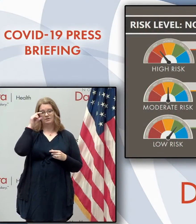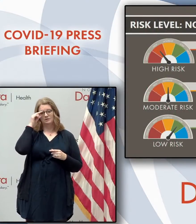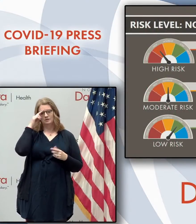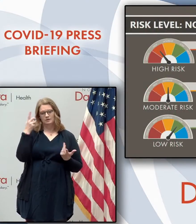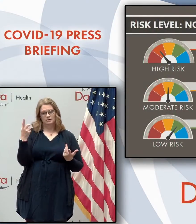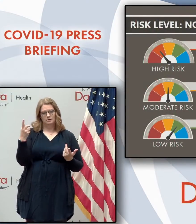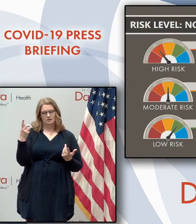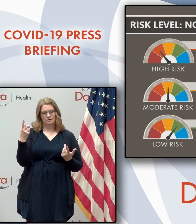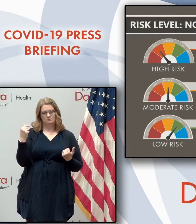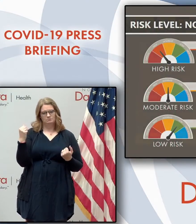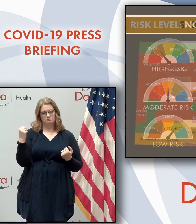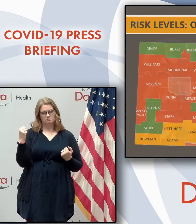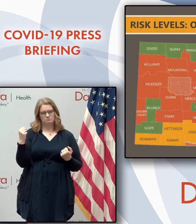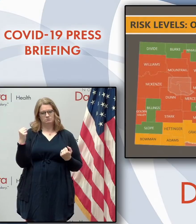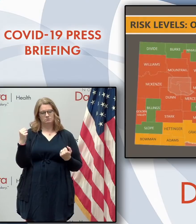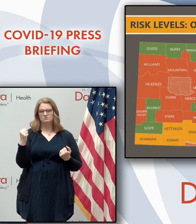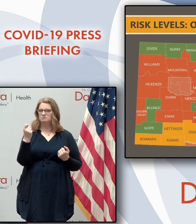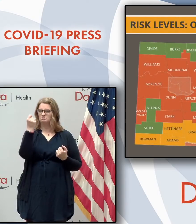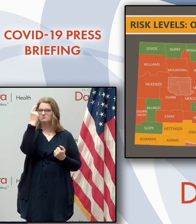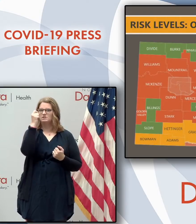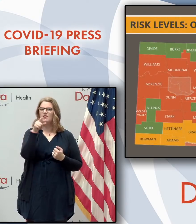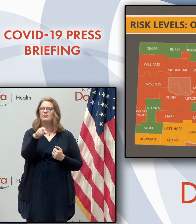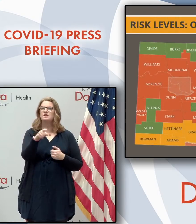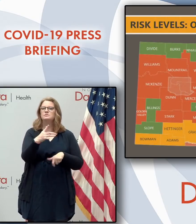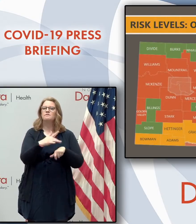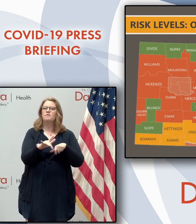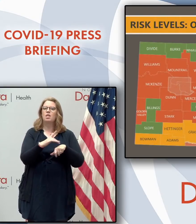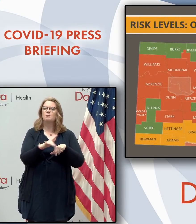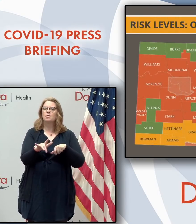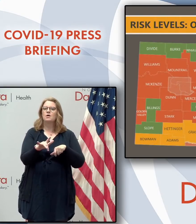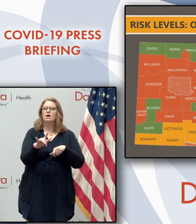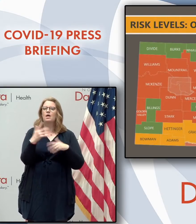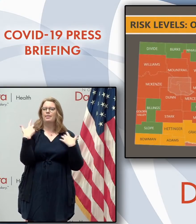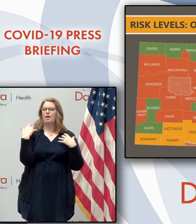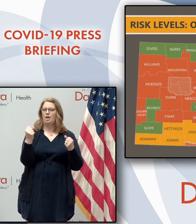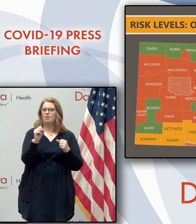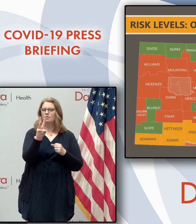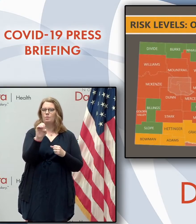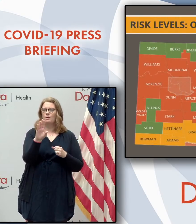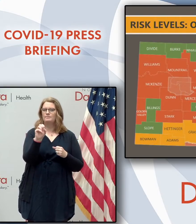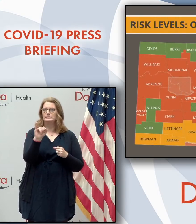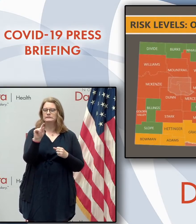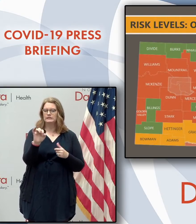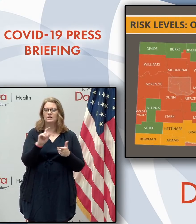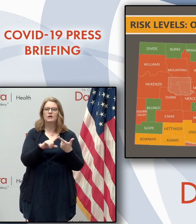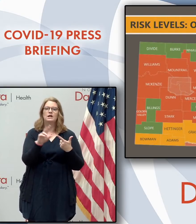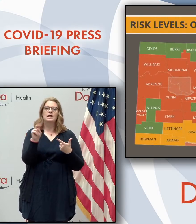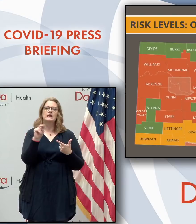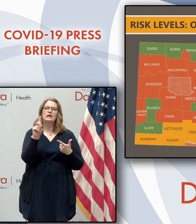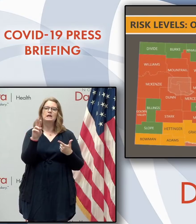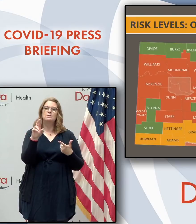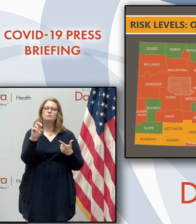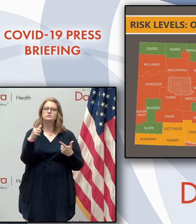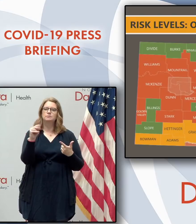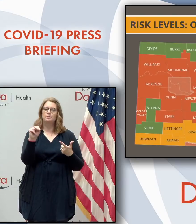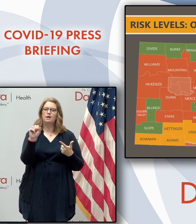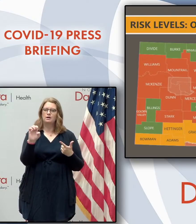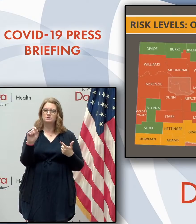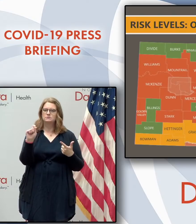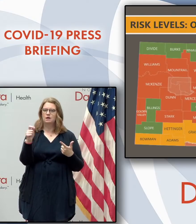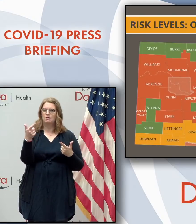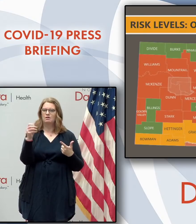of this will be posted on the health website and the ND Response website, along with the